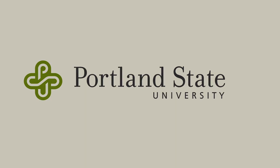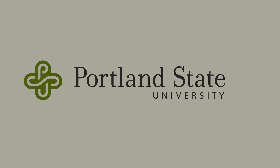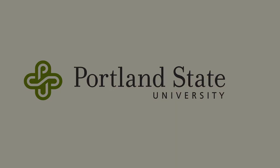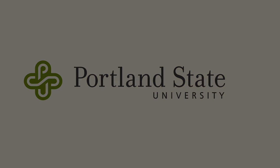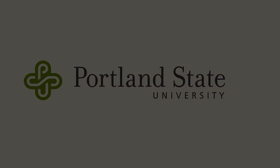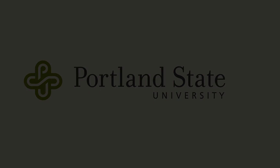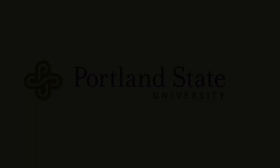let's get Over there go. Thank